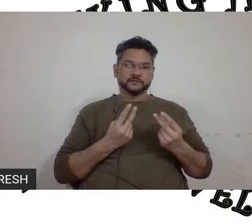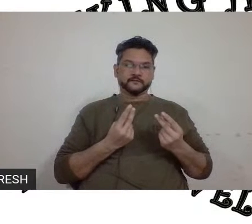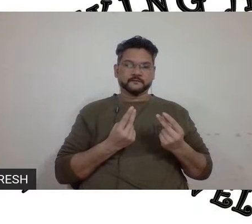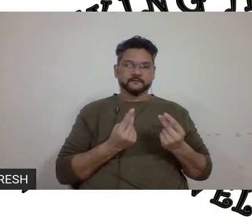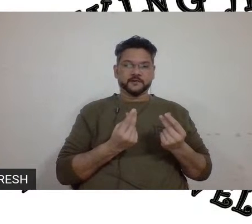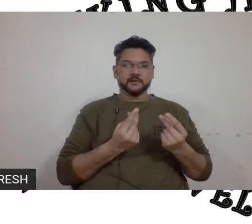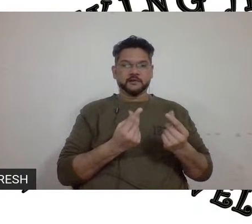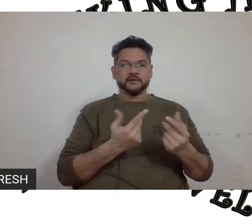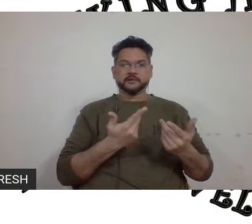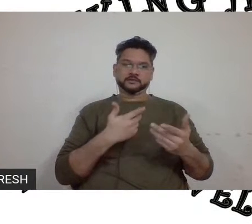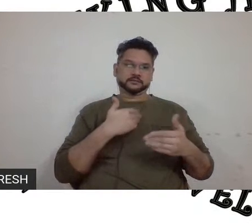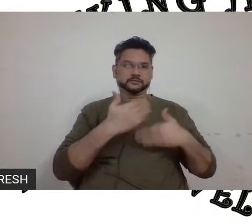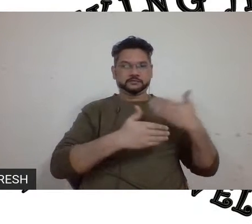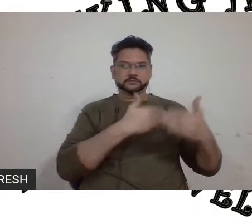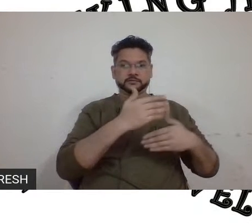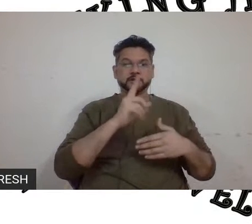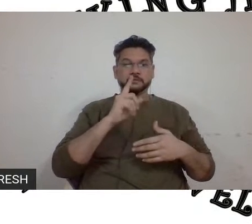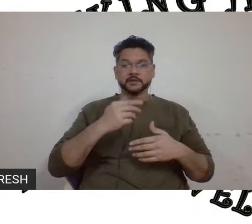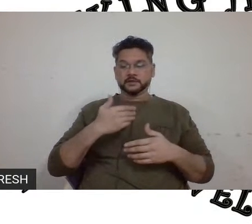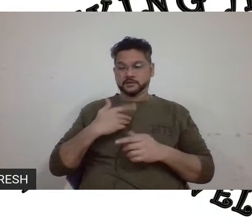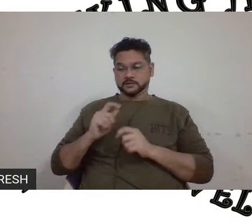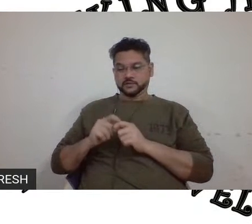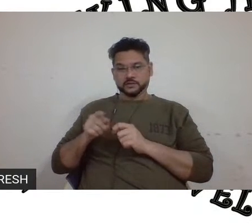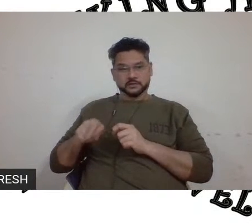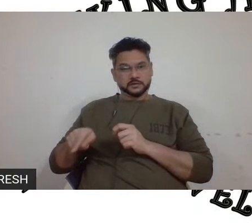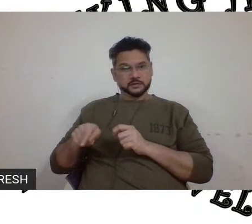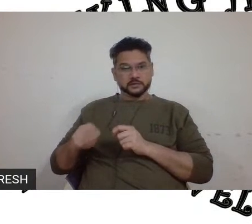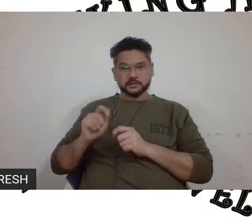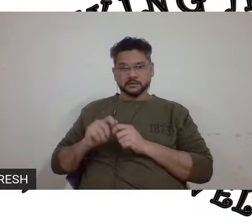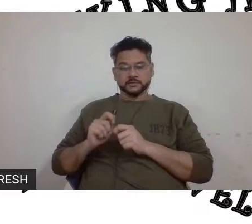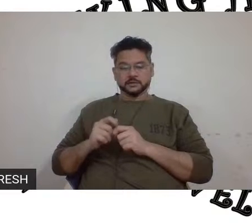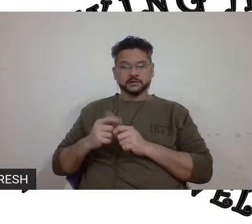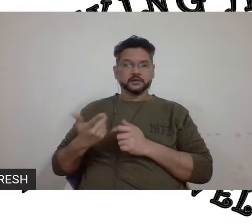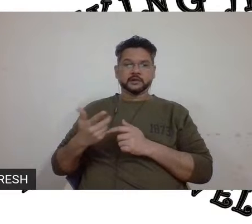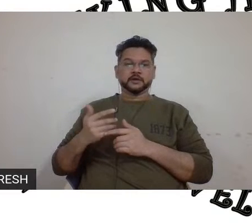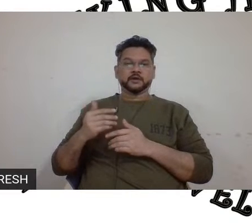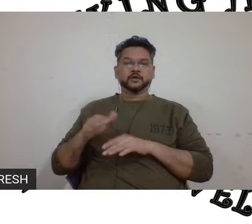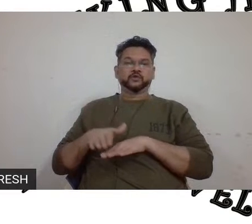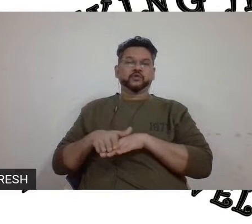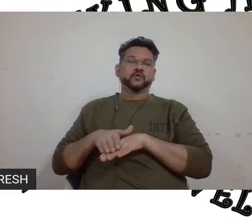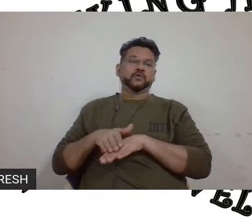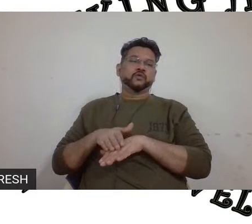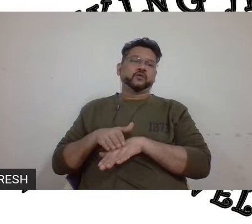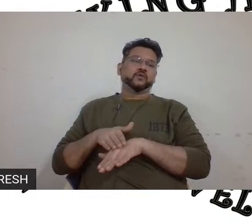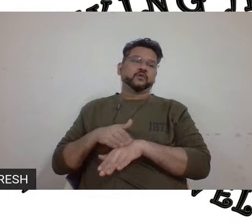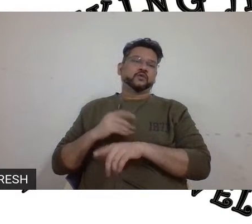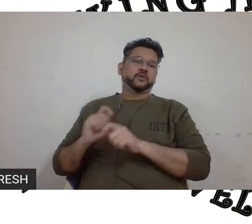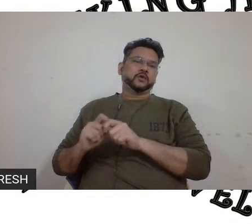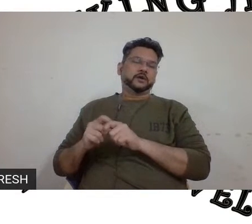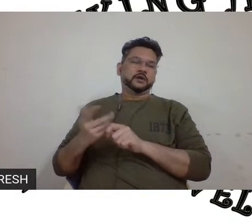10 to 20 years to synthesize the government authorities as well as the